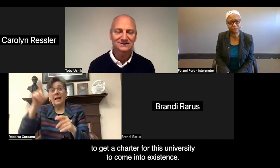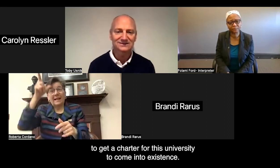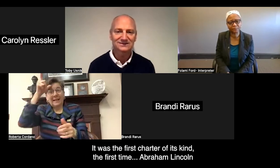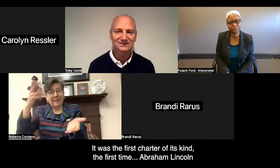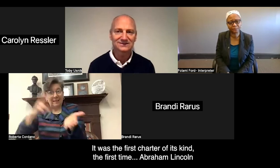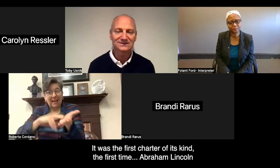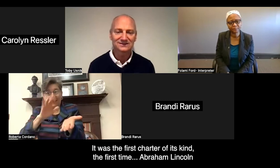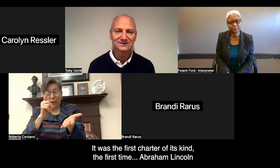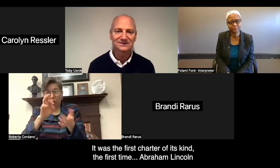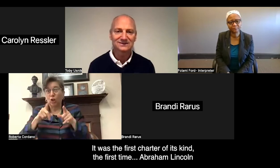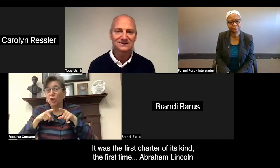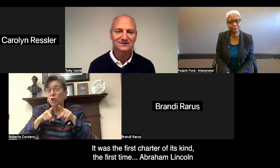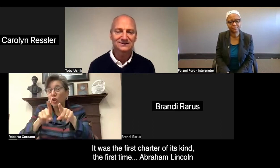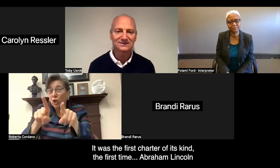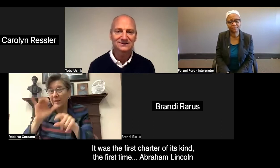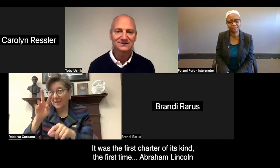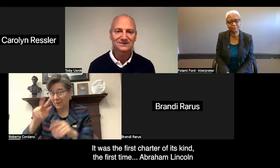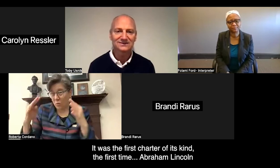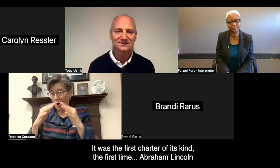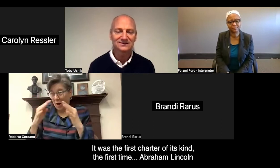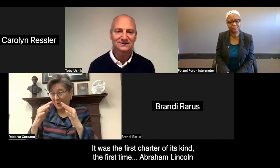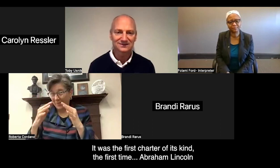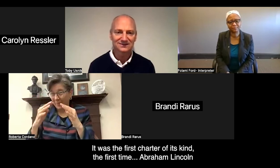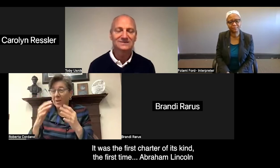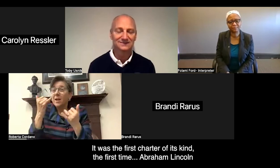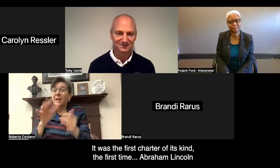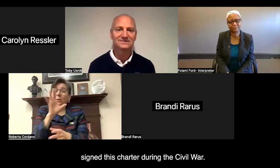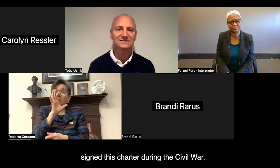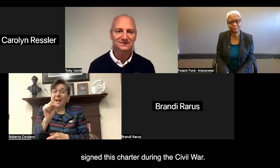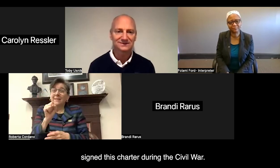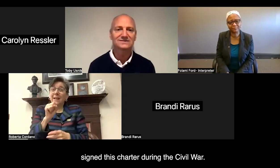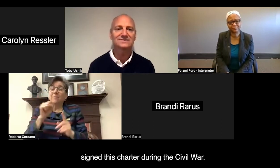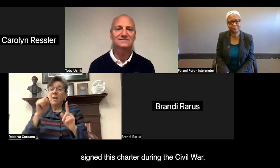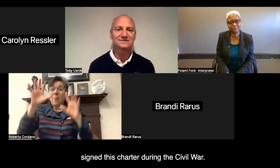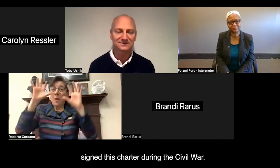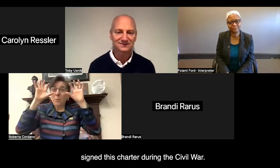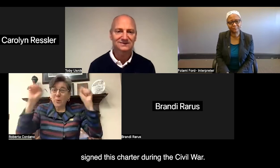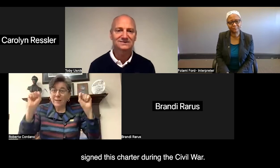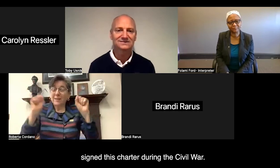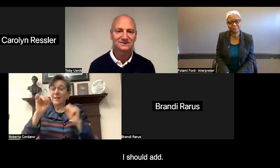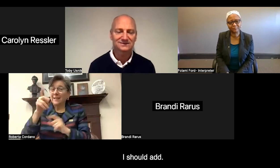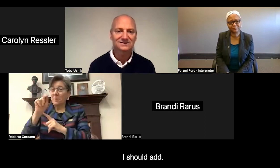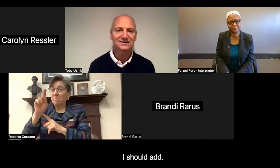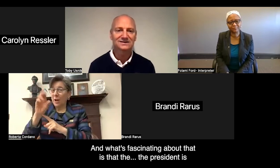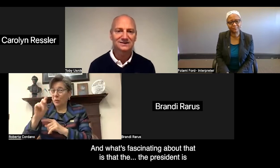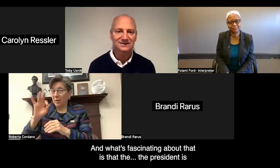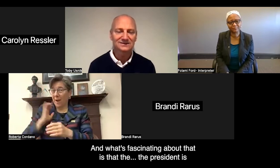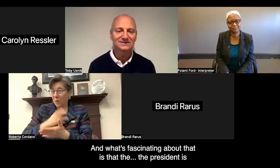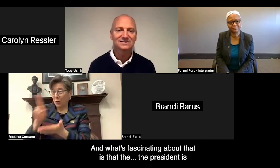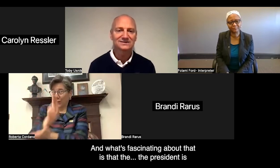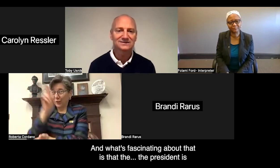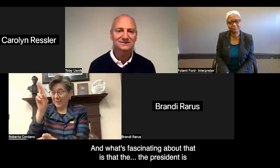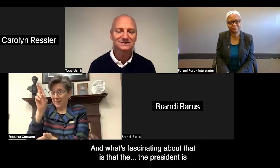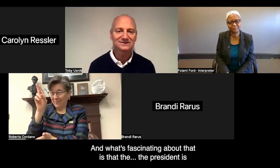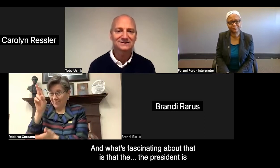charter of its kind, the first time Abraham Lincoln signed this charter during the Civil War, I should add. And what's fascinating about that is